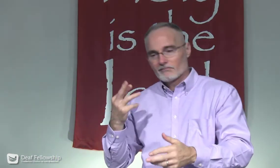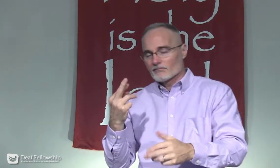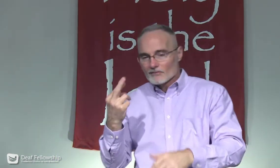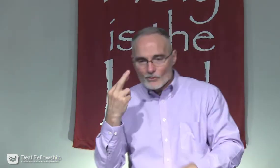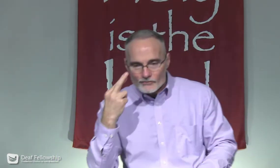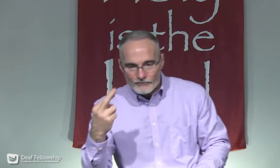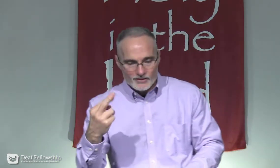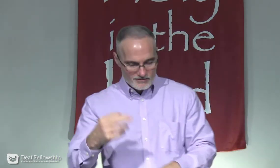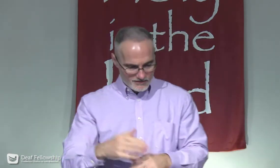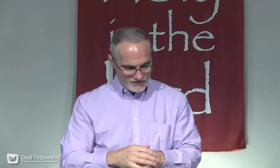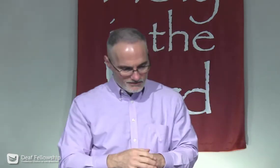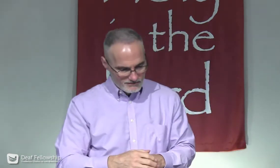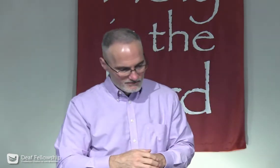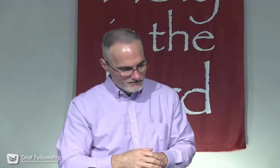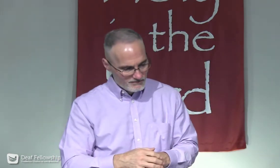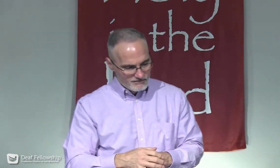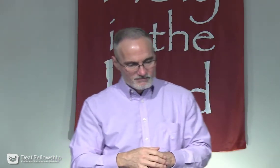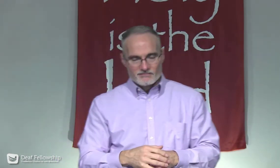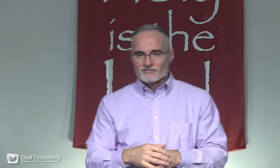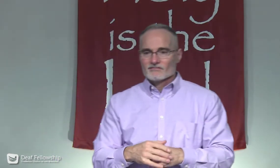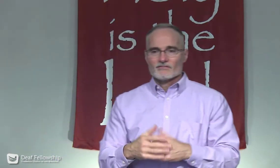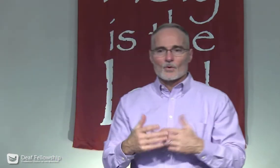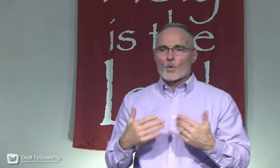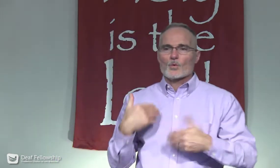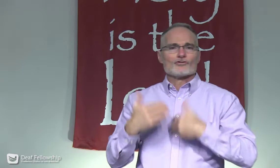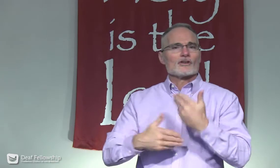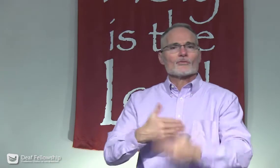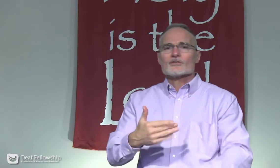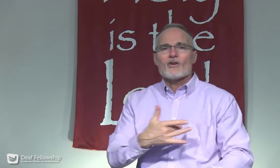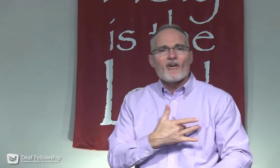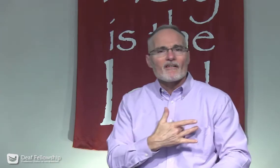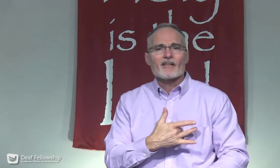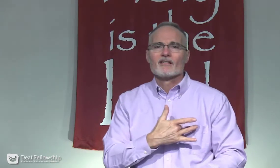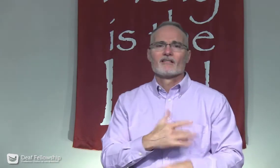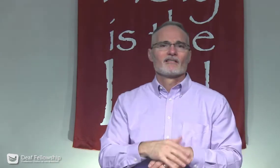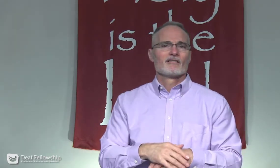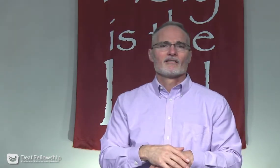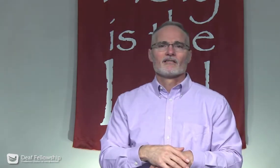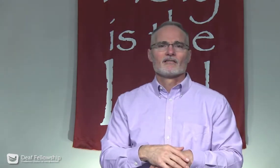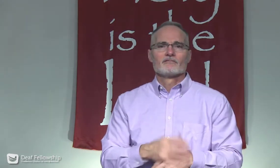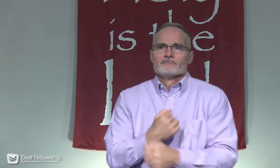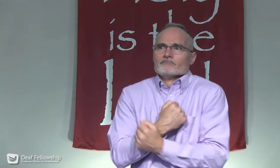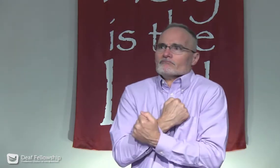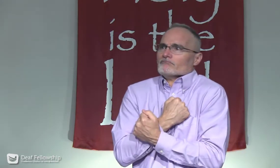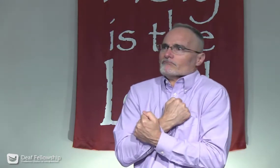Success, wealth, good friends, a generous heart.